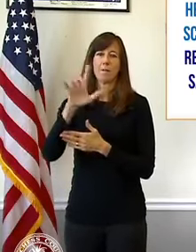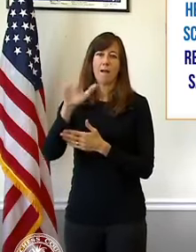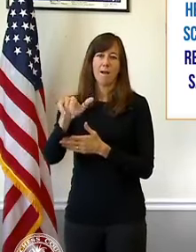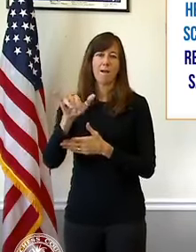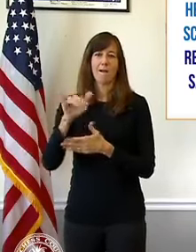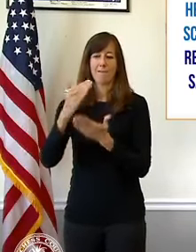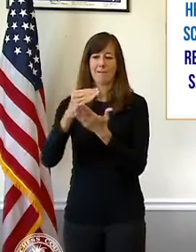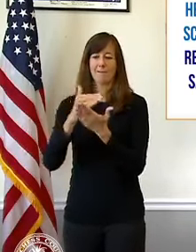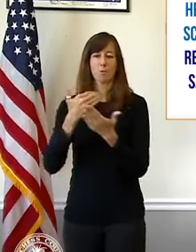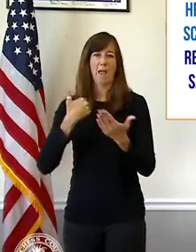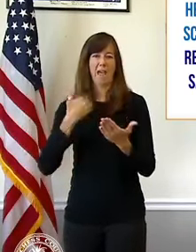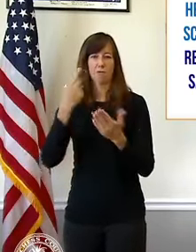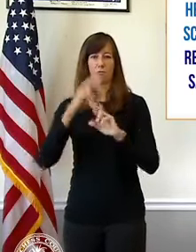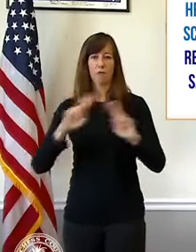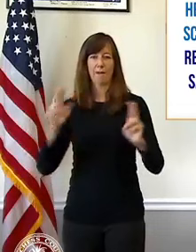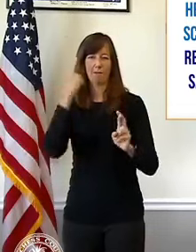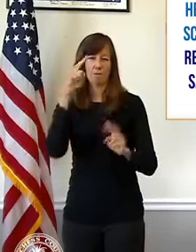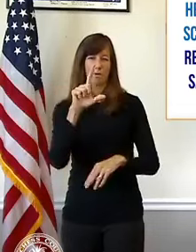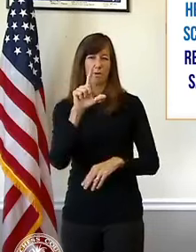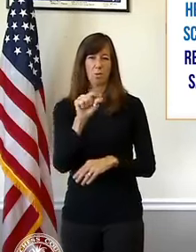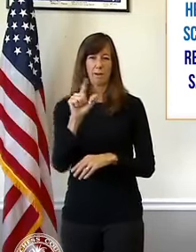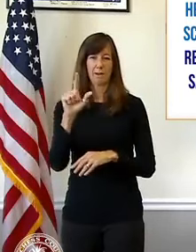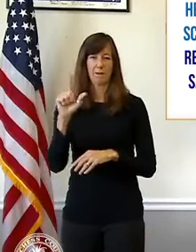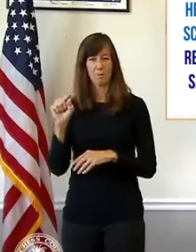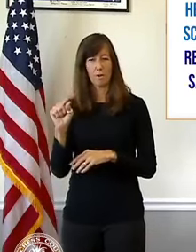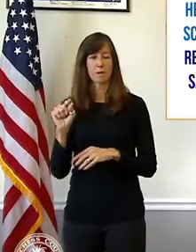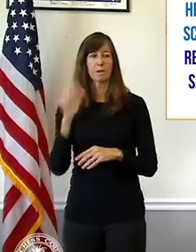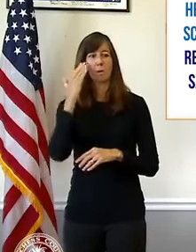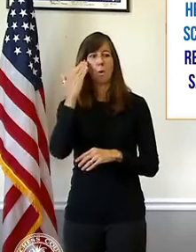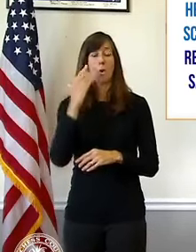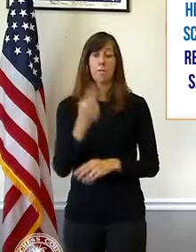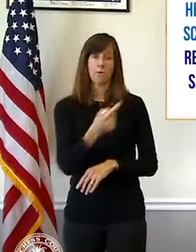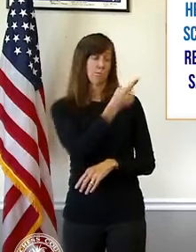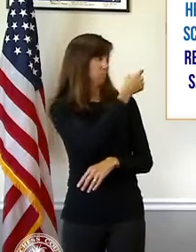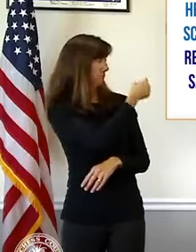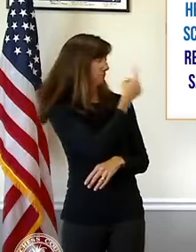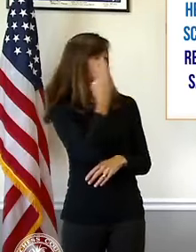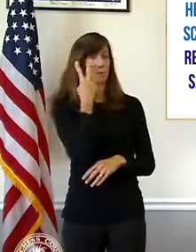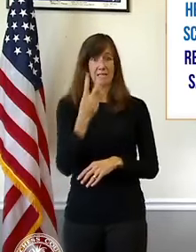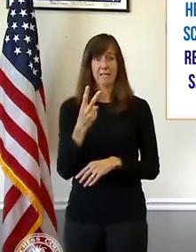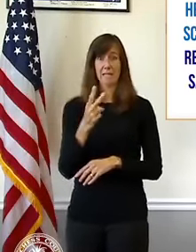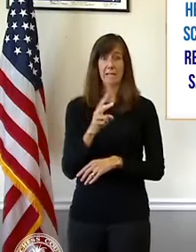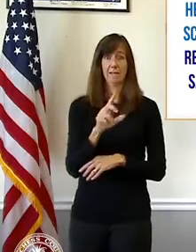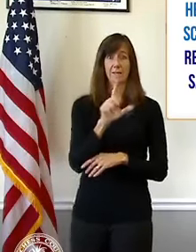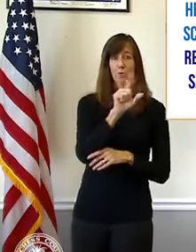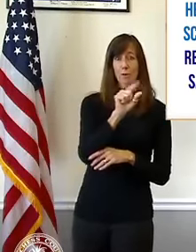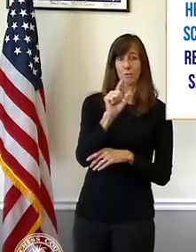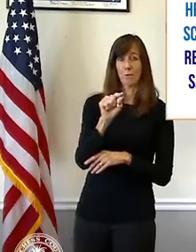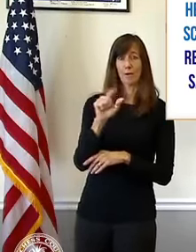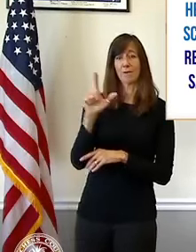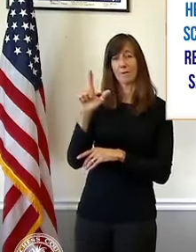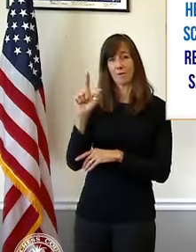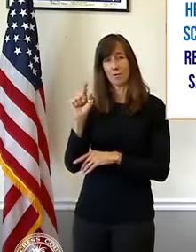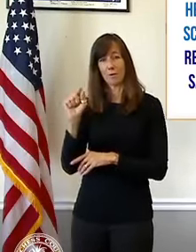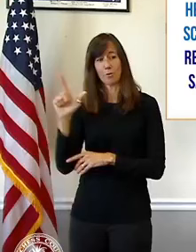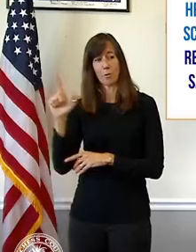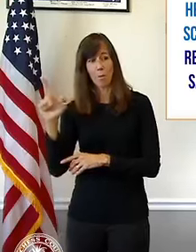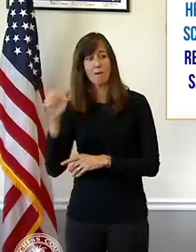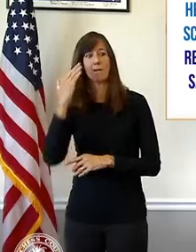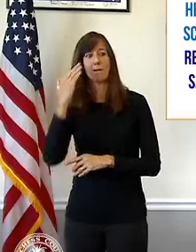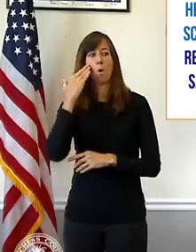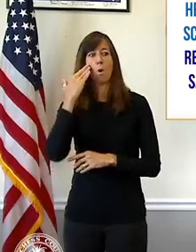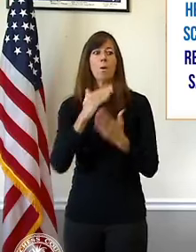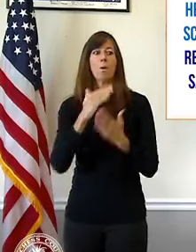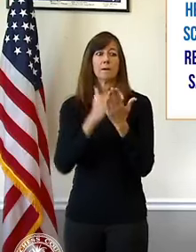you know, here, if you see above my shoulder there, the 2020 supply list, it starts with patience and ends with